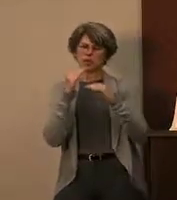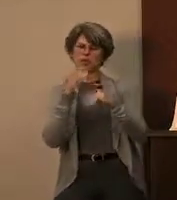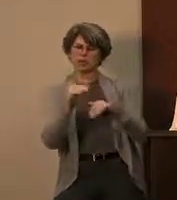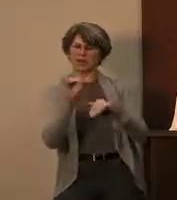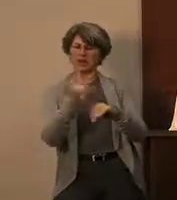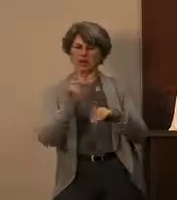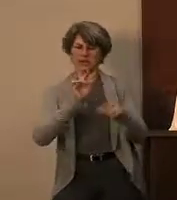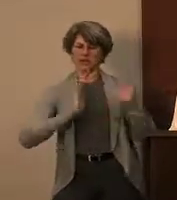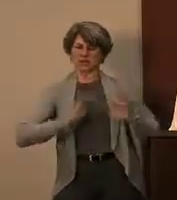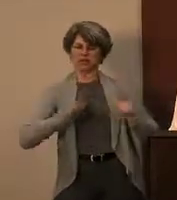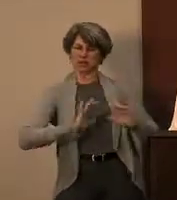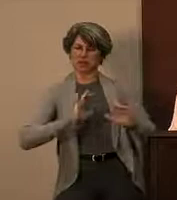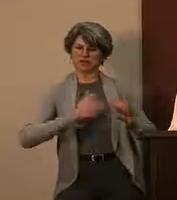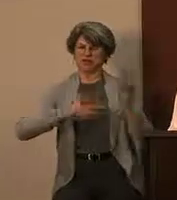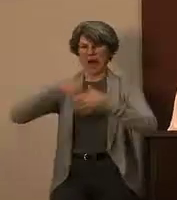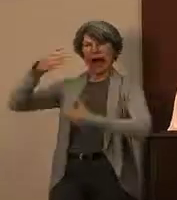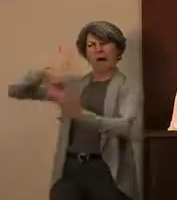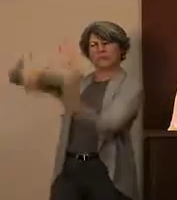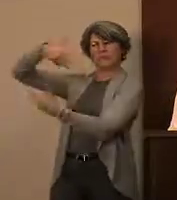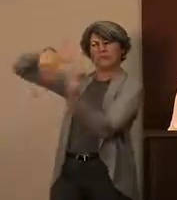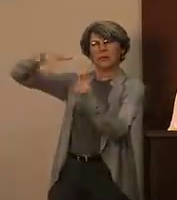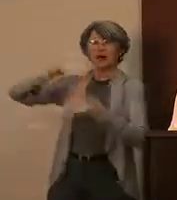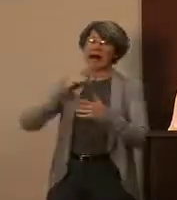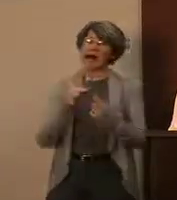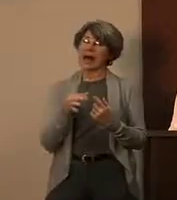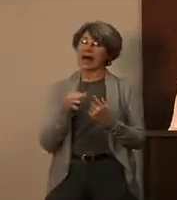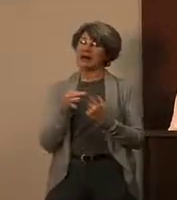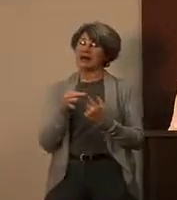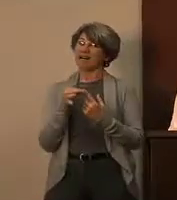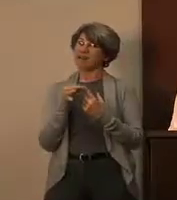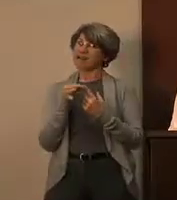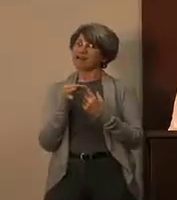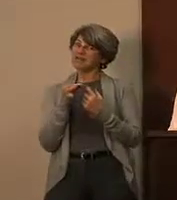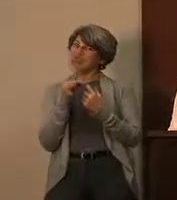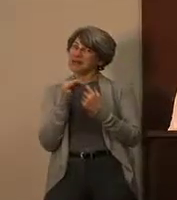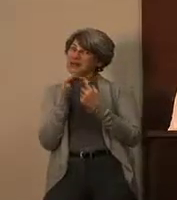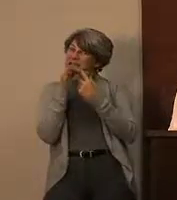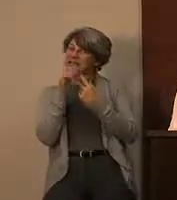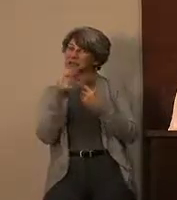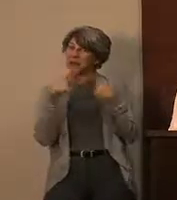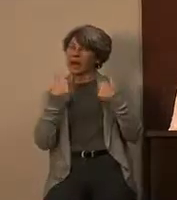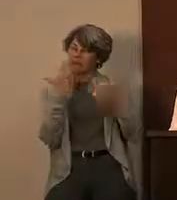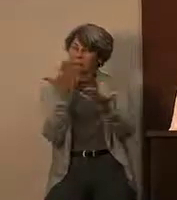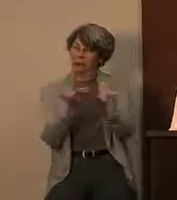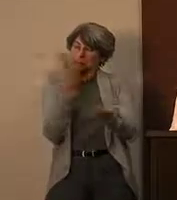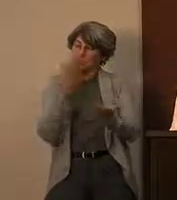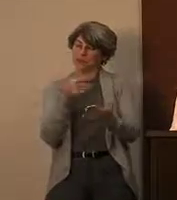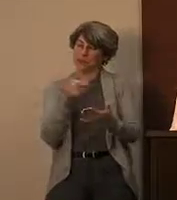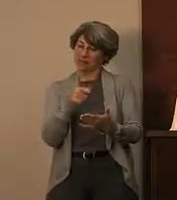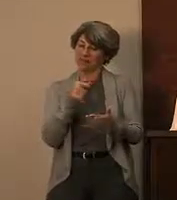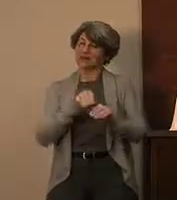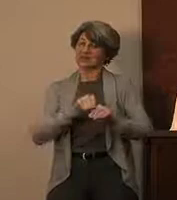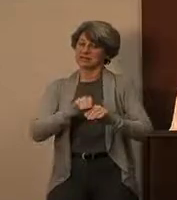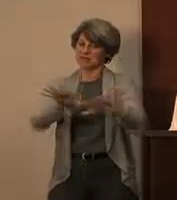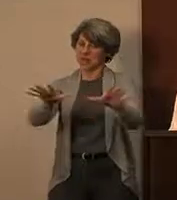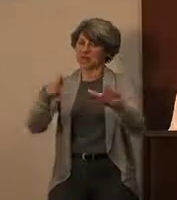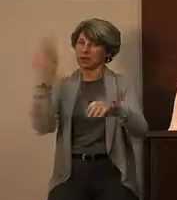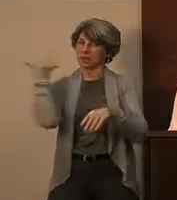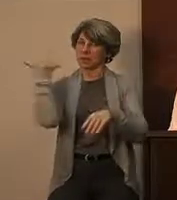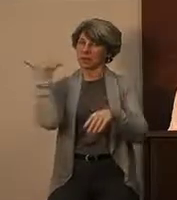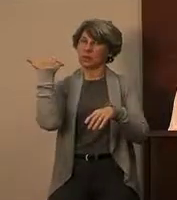activities unless you have proved documentation of transmission. But we all need to be